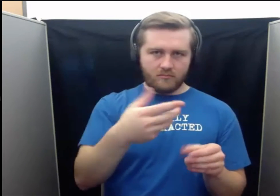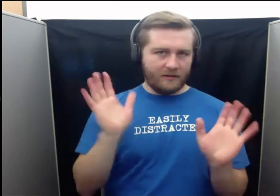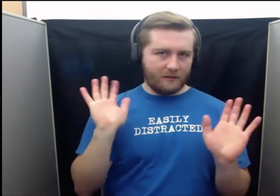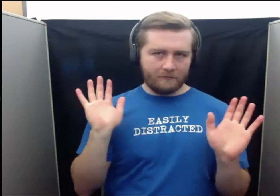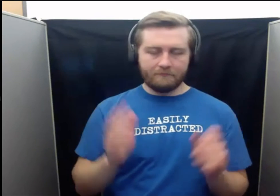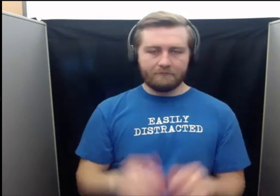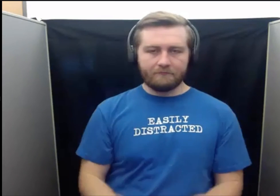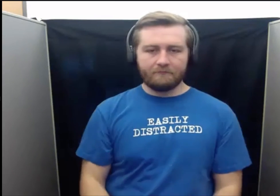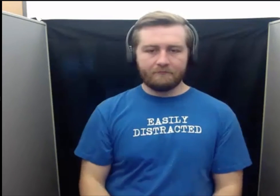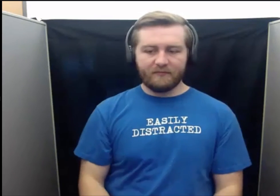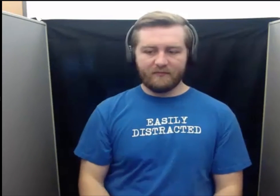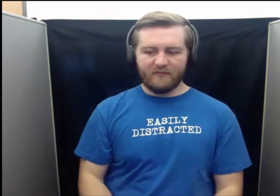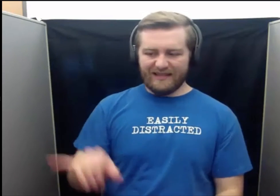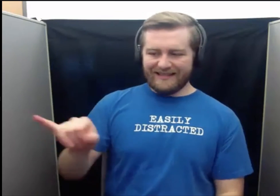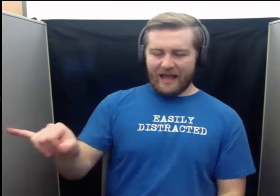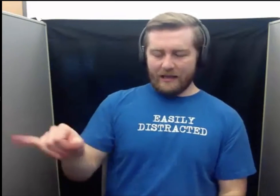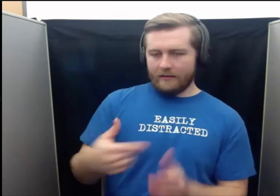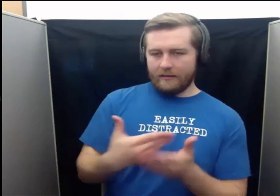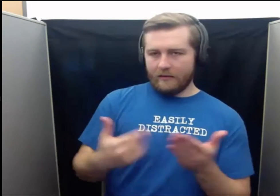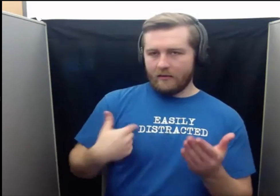this.